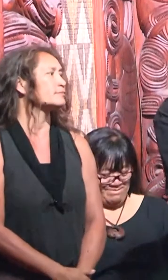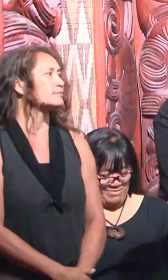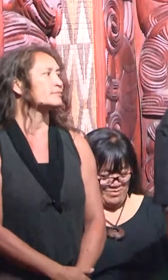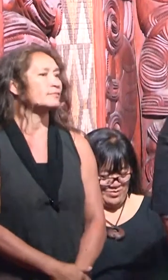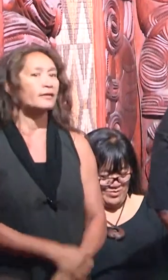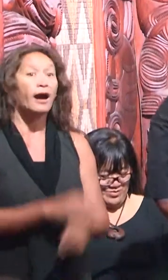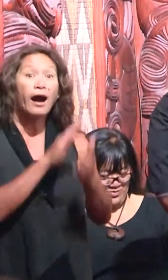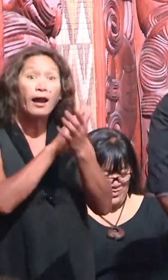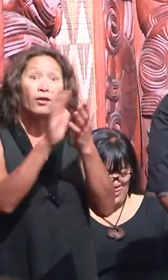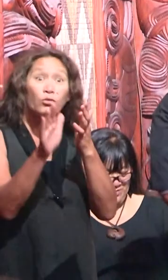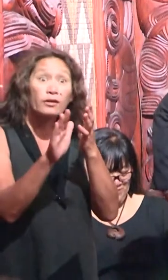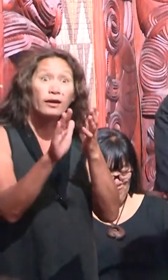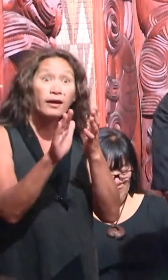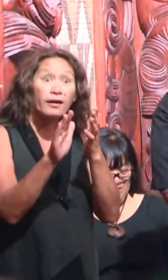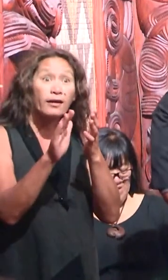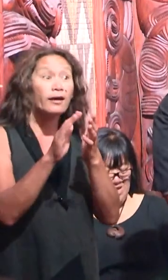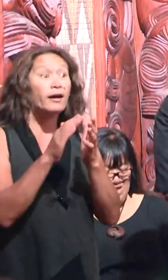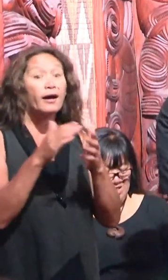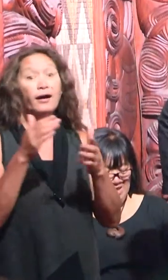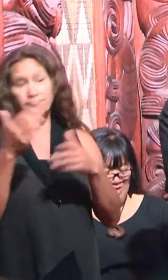Yeah. Alleluia.